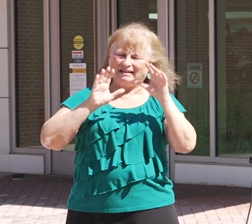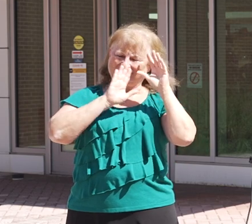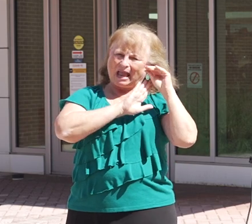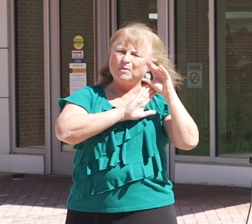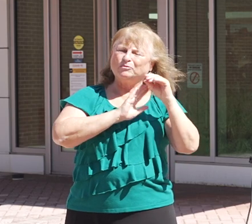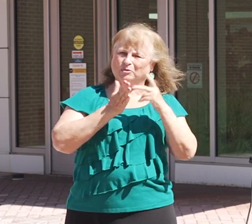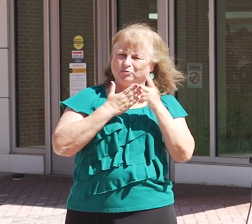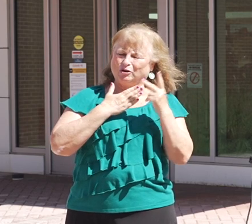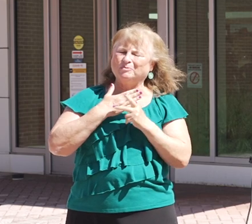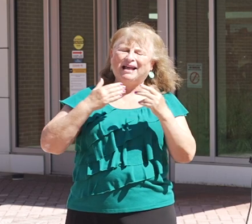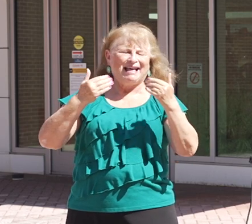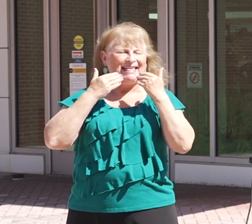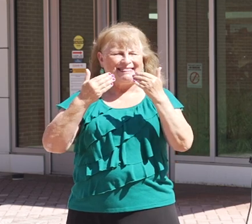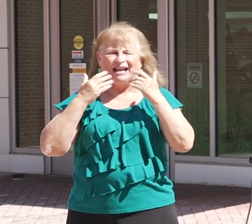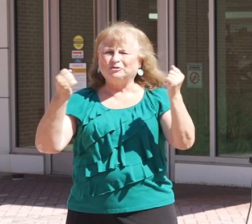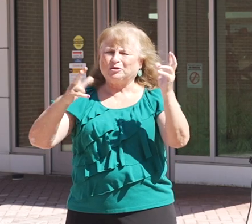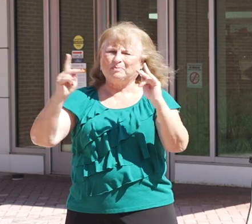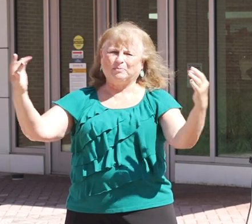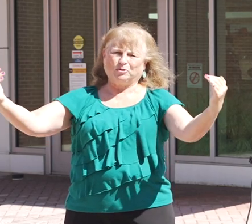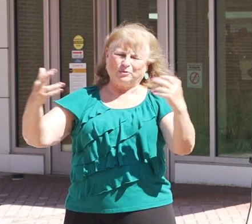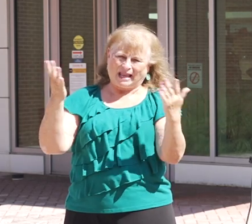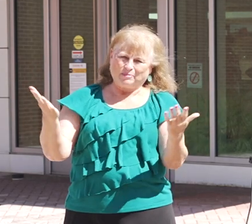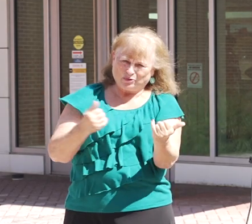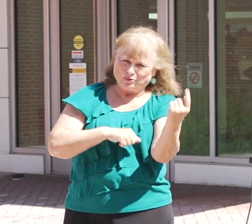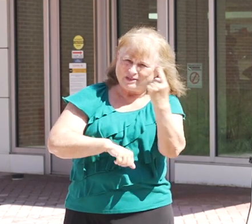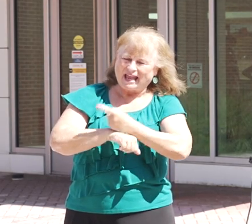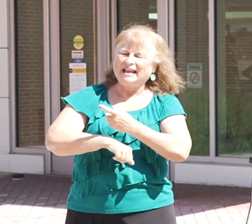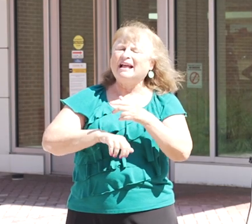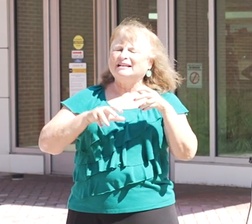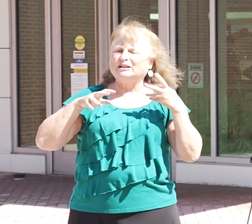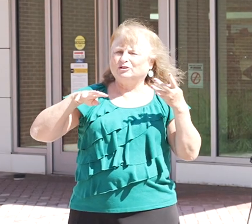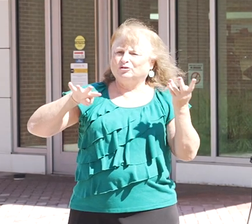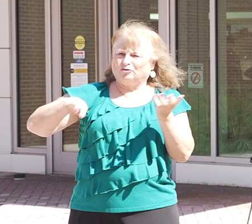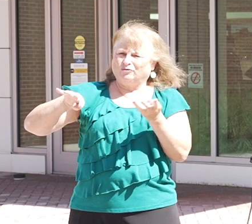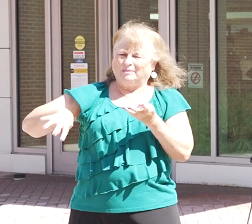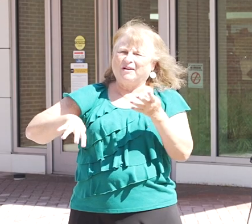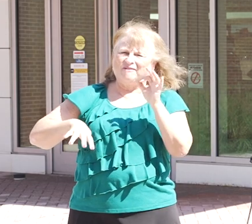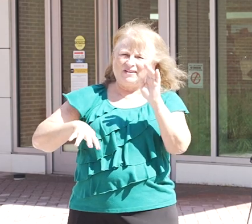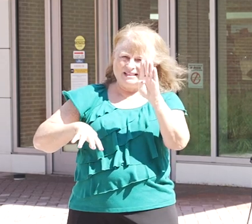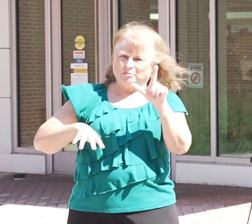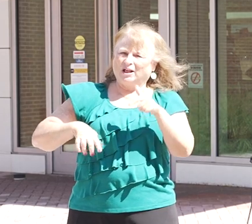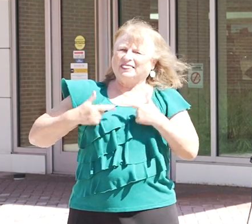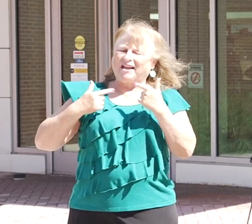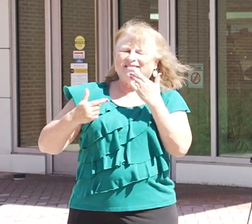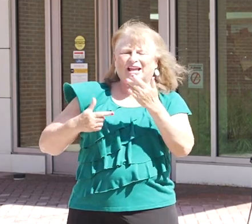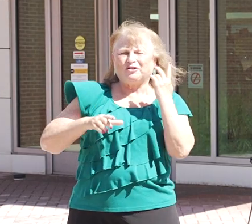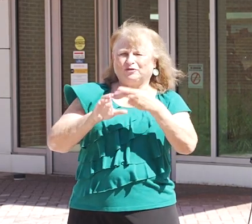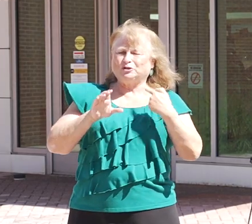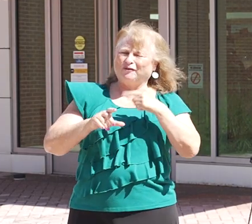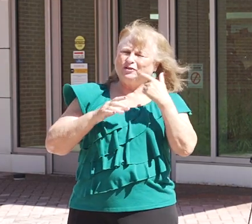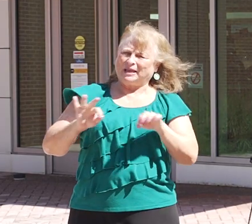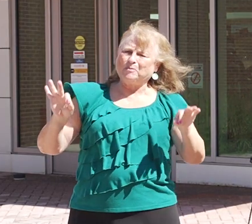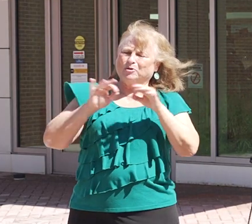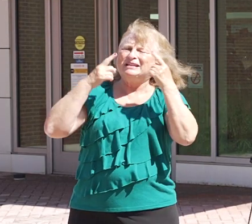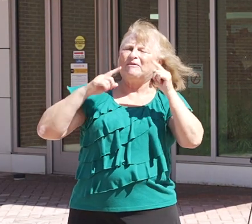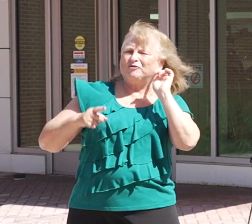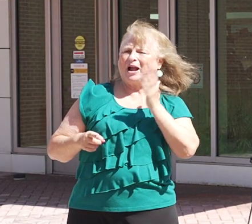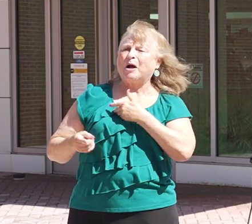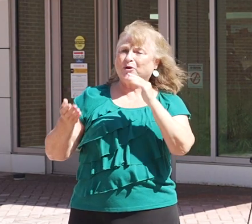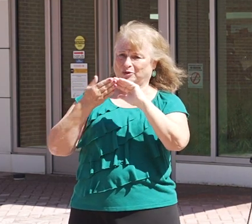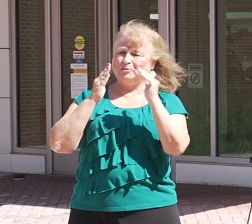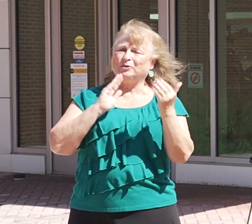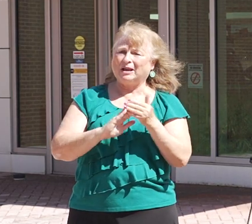have gathered here at the George Howard Building and those streaming on Facebook Live. Thank you for joining us for this important announcement for our